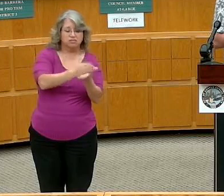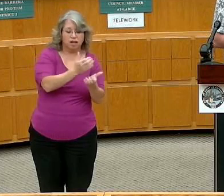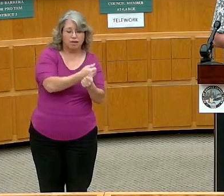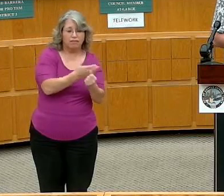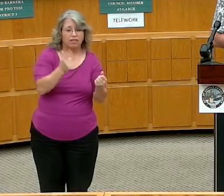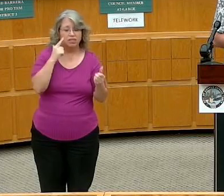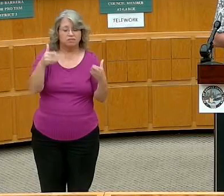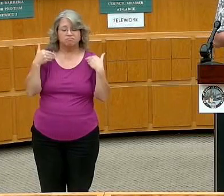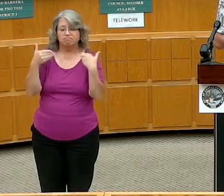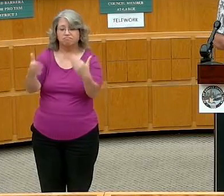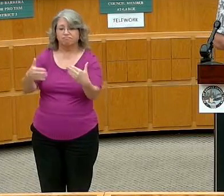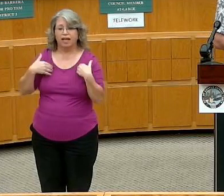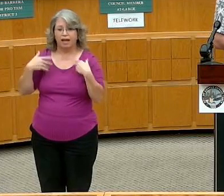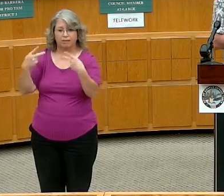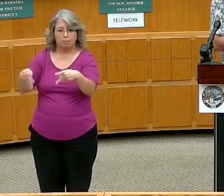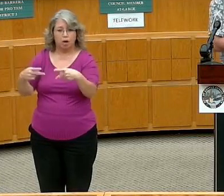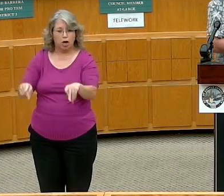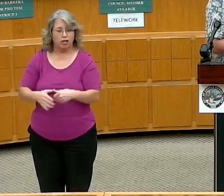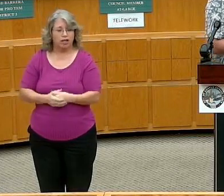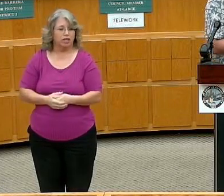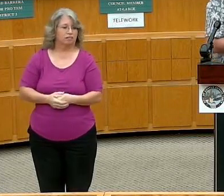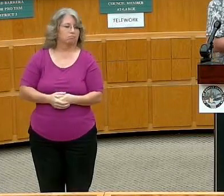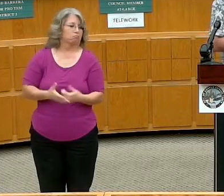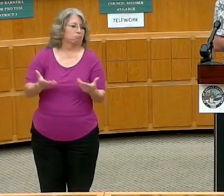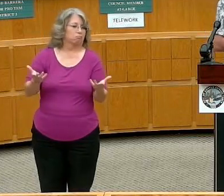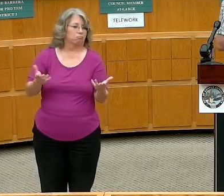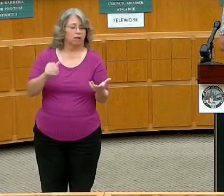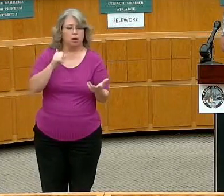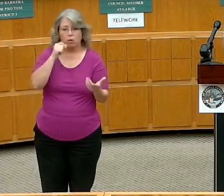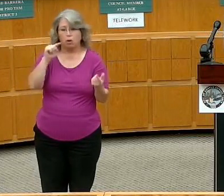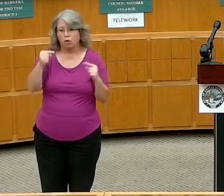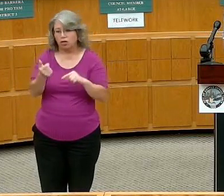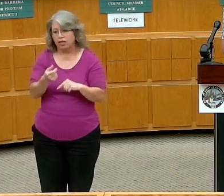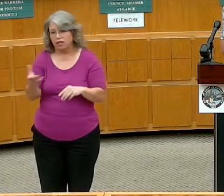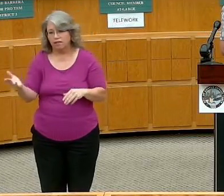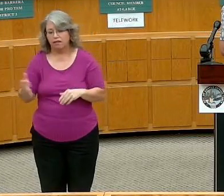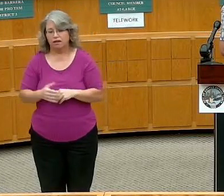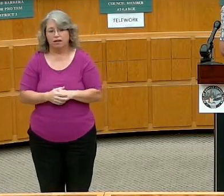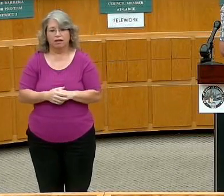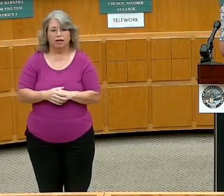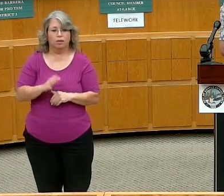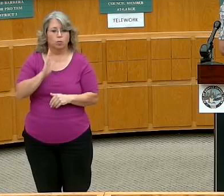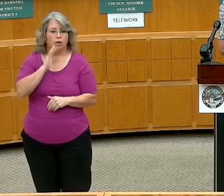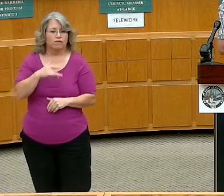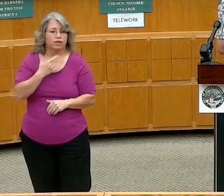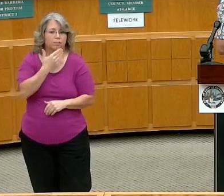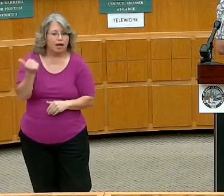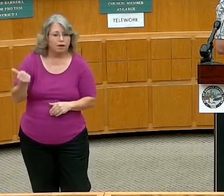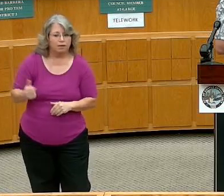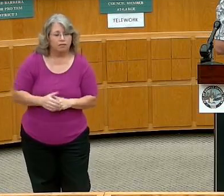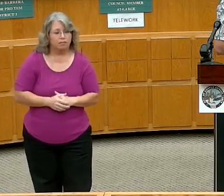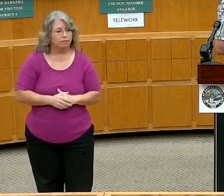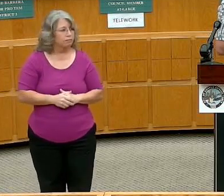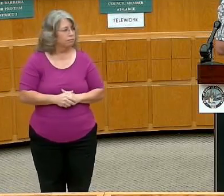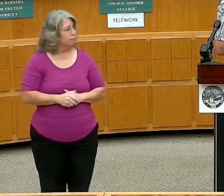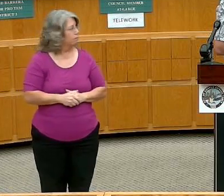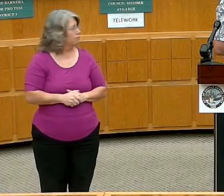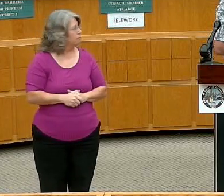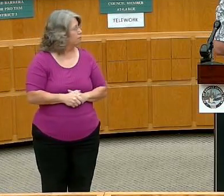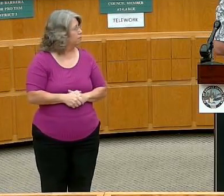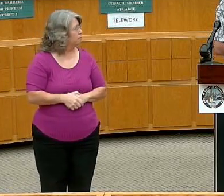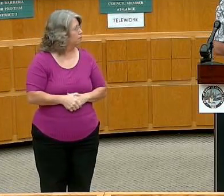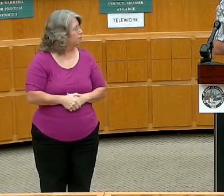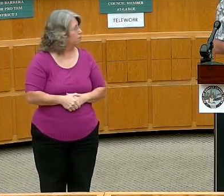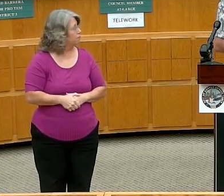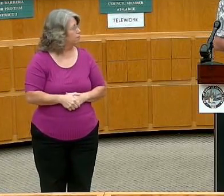what could it hurt, right? I mean, it's the holiday. We need a pick-me-up. So this is what we figured out from